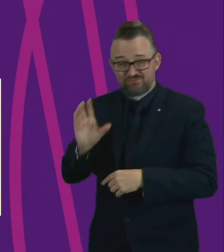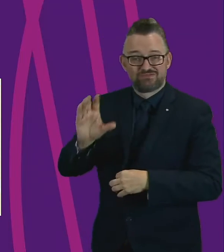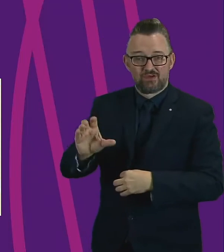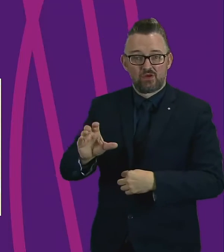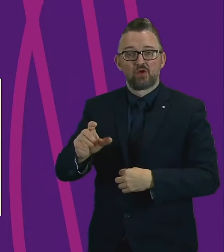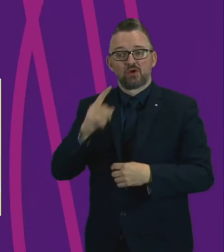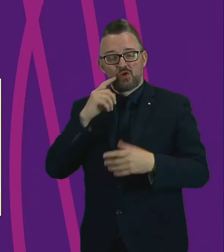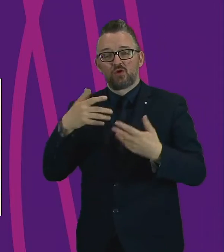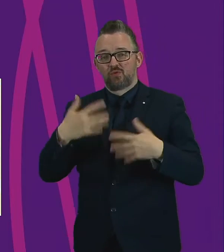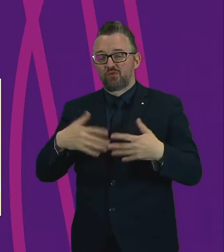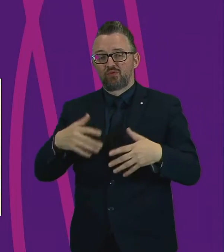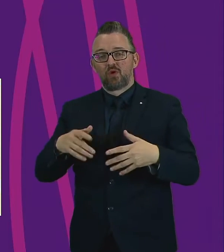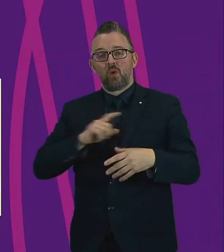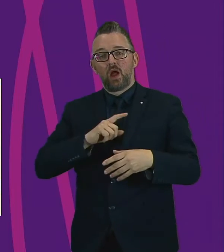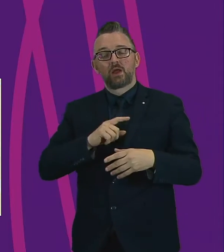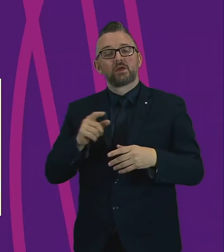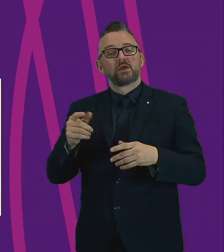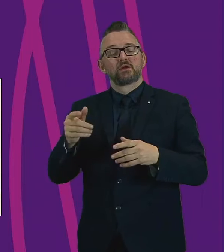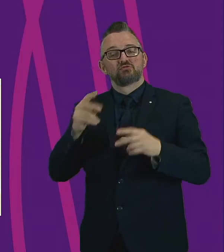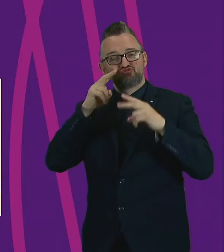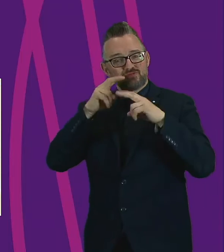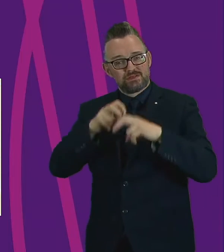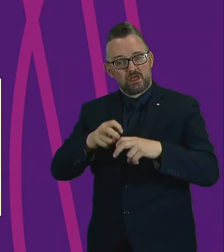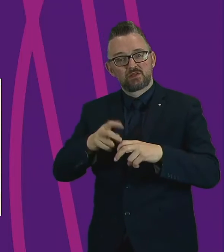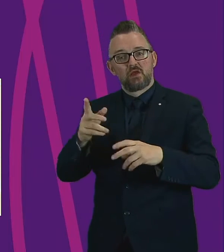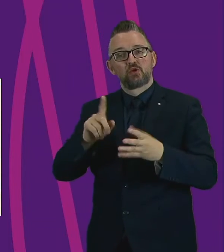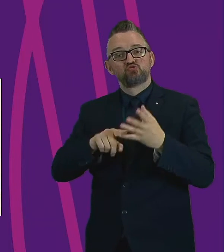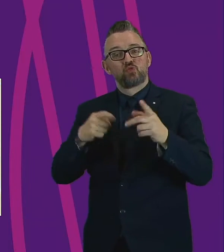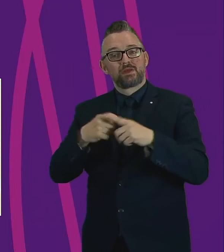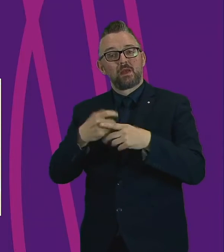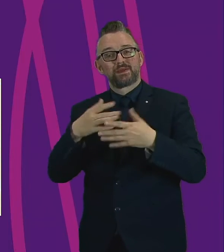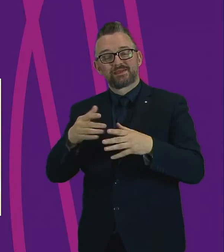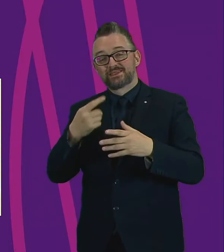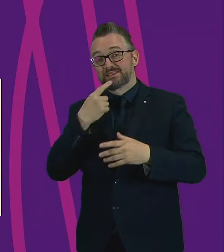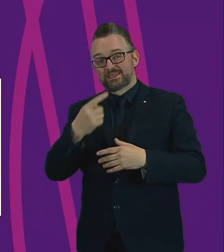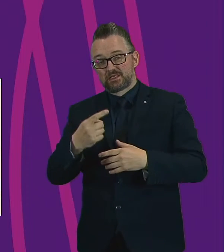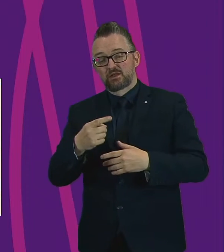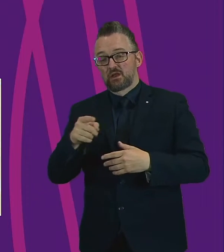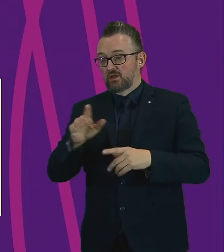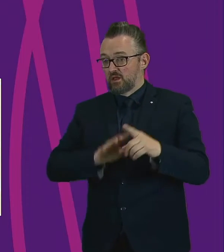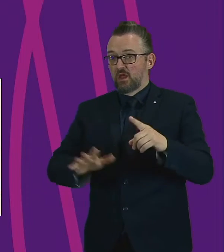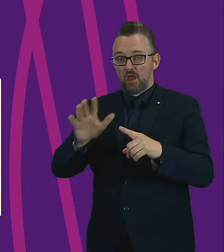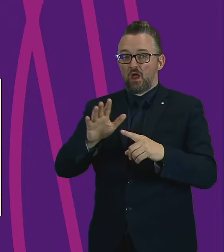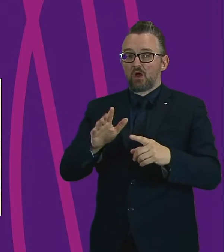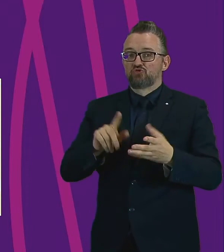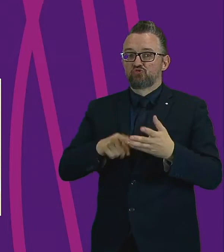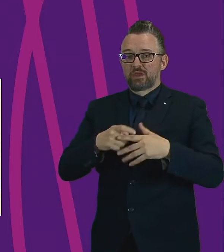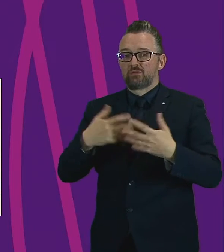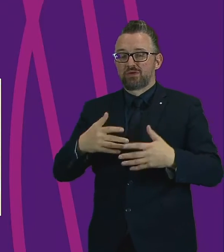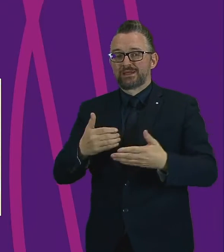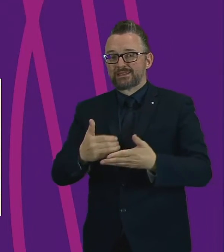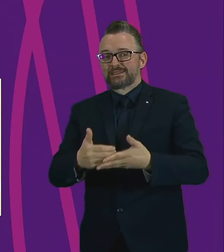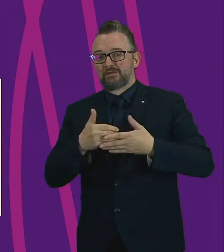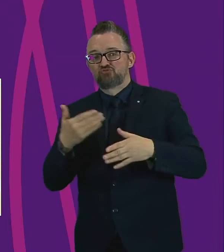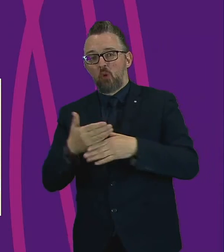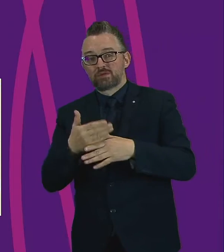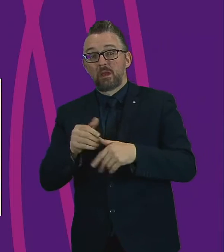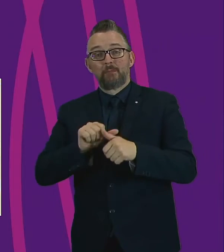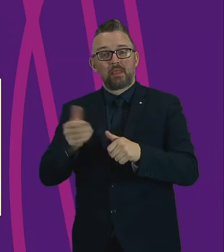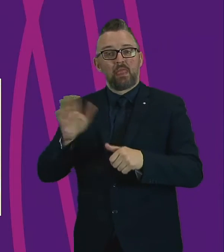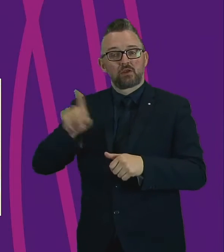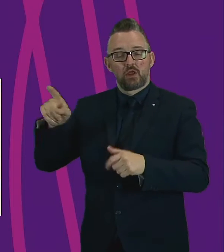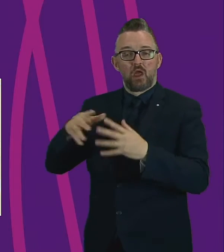new research from the Institute for Government, which shows the UK has been more successful at saving jobs than the USA, Canada